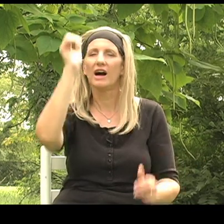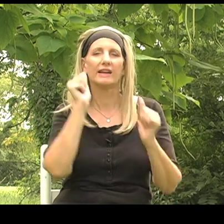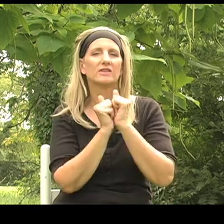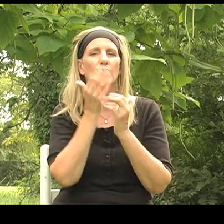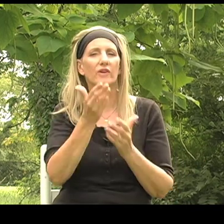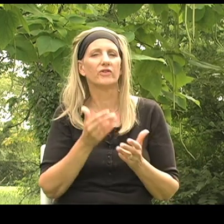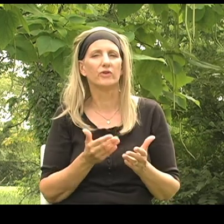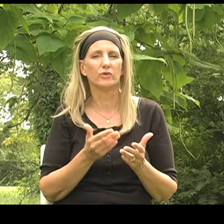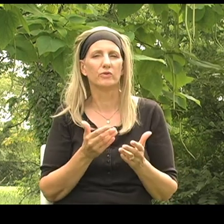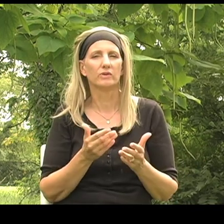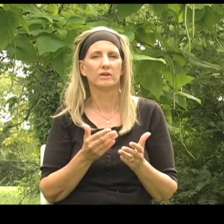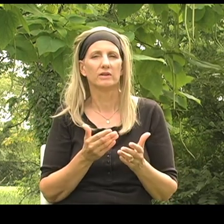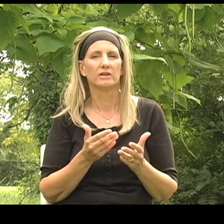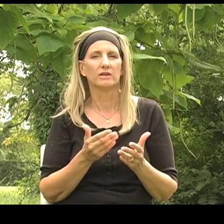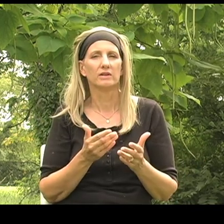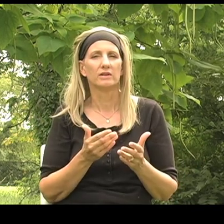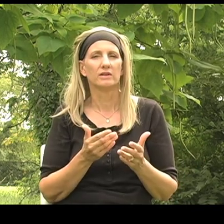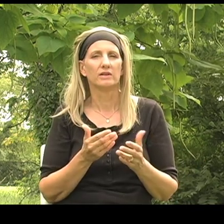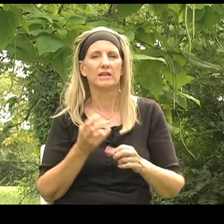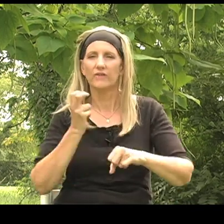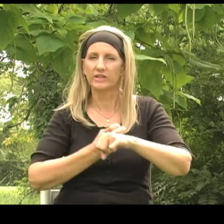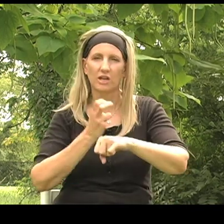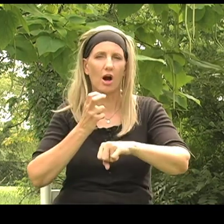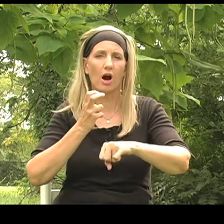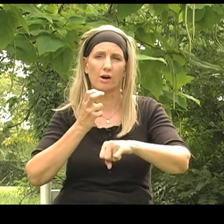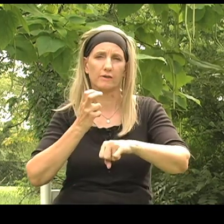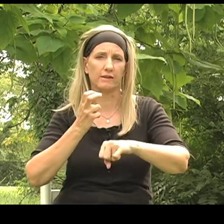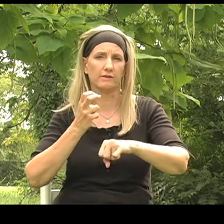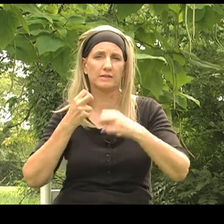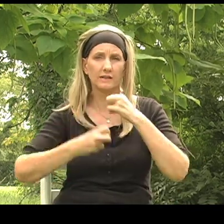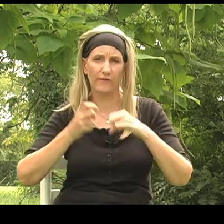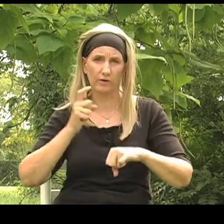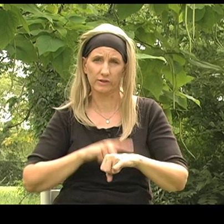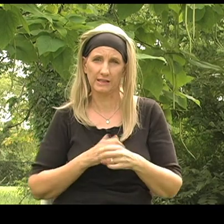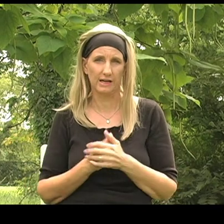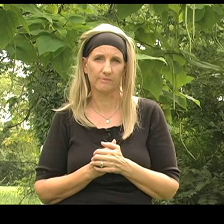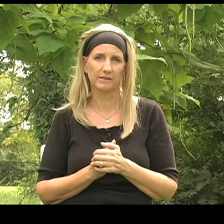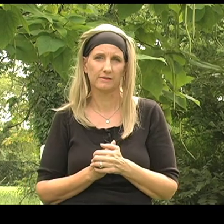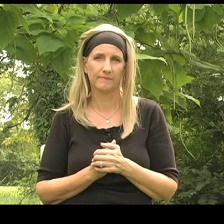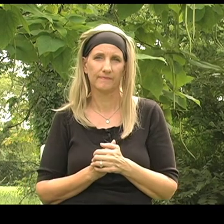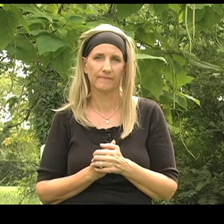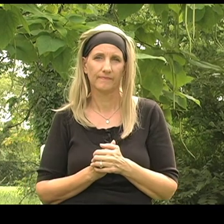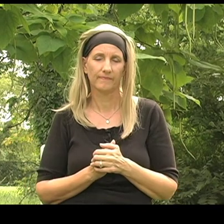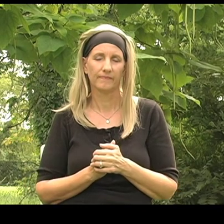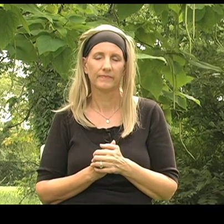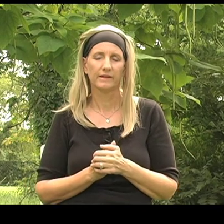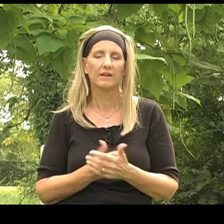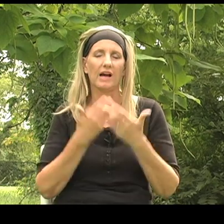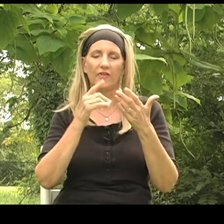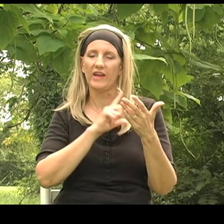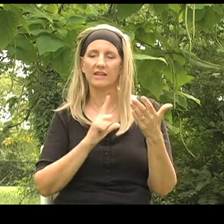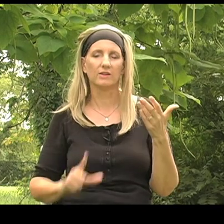is with you in the hard and difficult times. I thank the